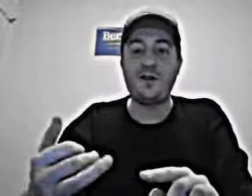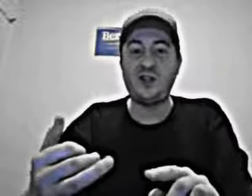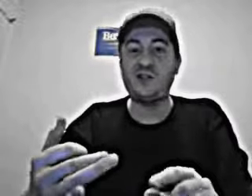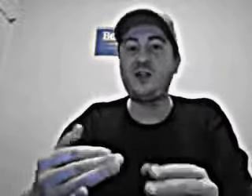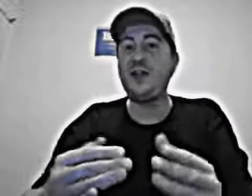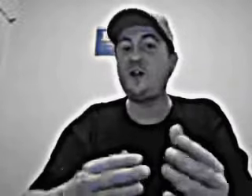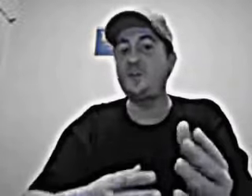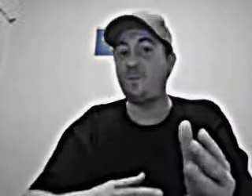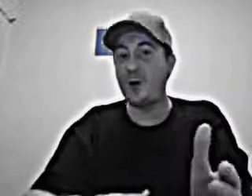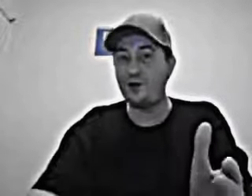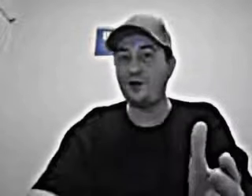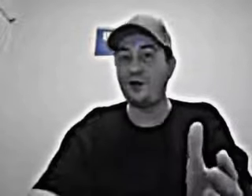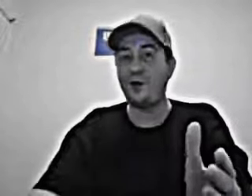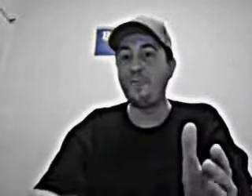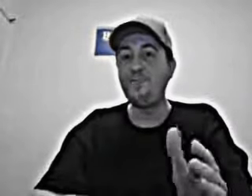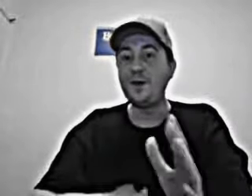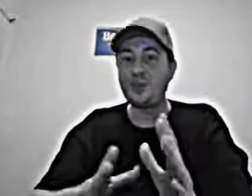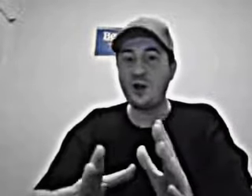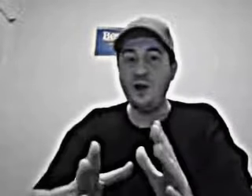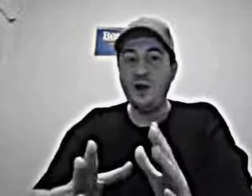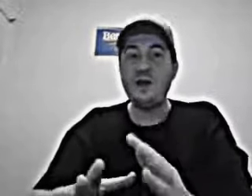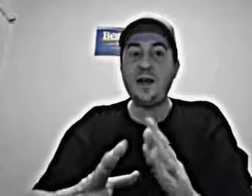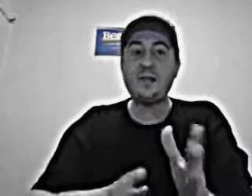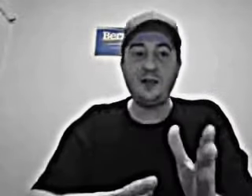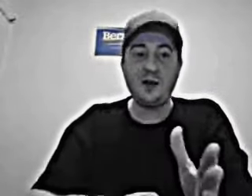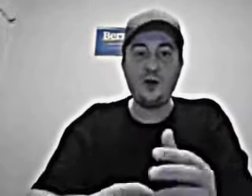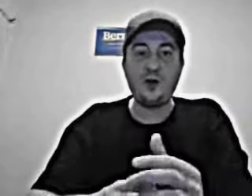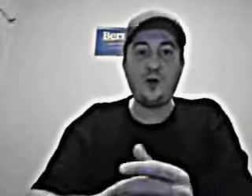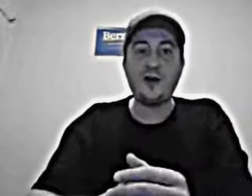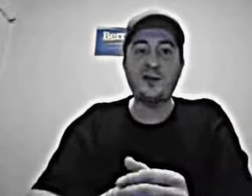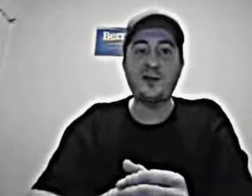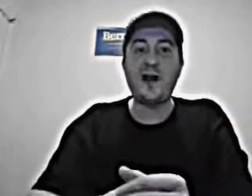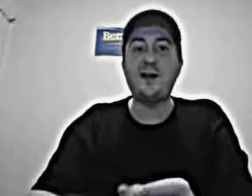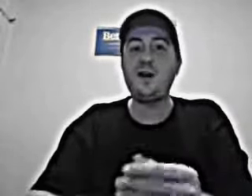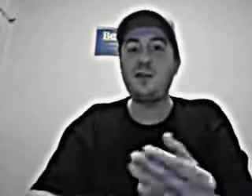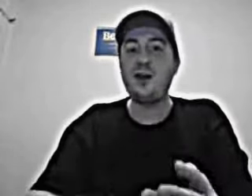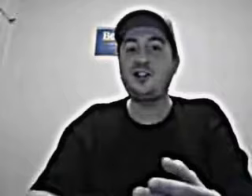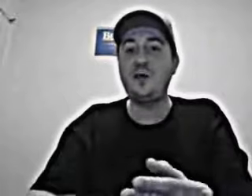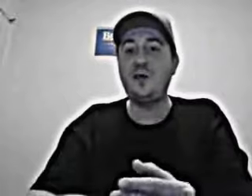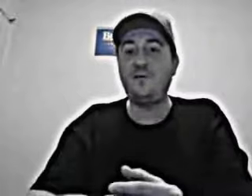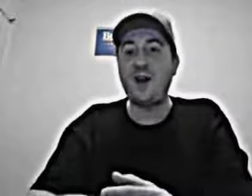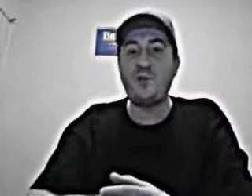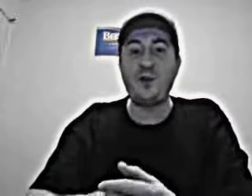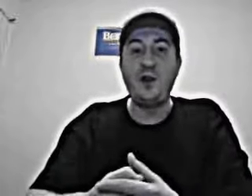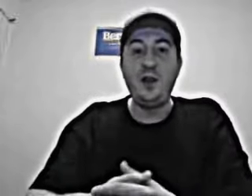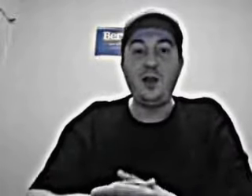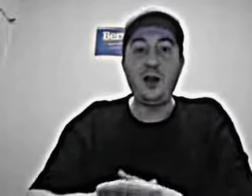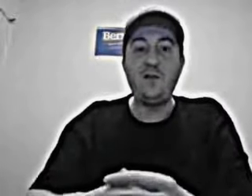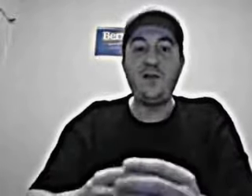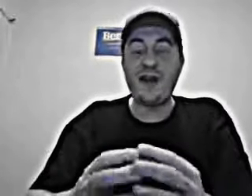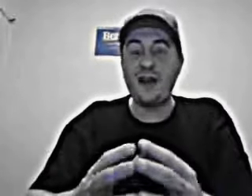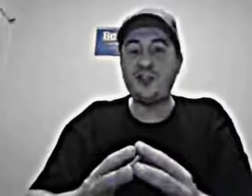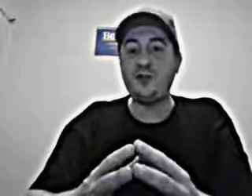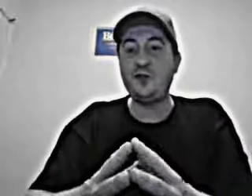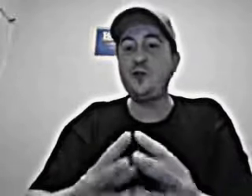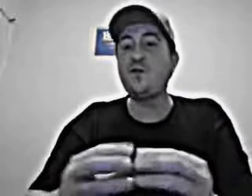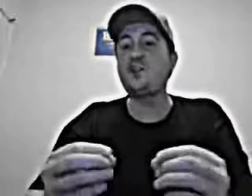of issues and that he was opposed to it so he asked you know good questions about it he was also in favor of national universal